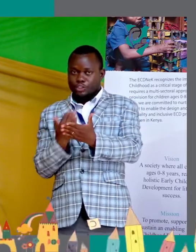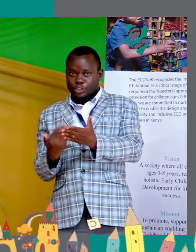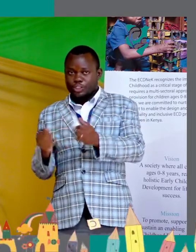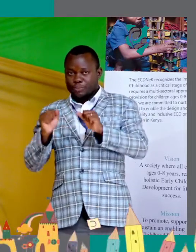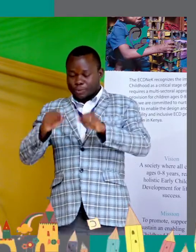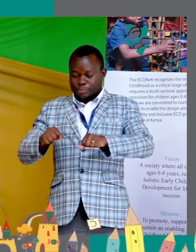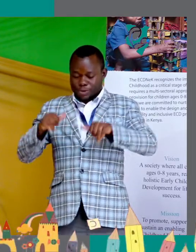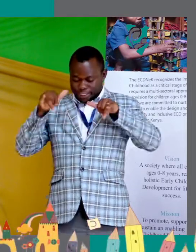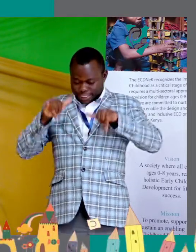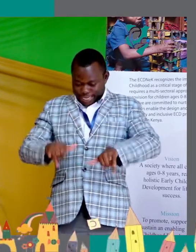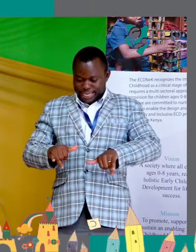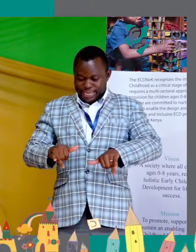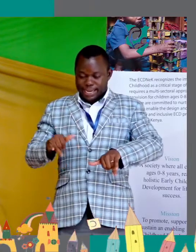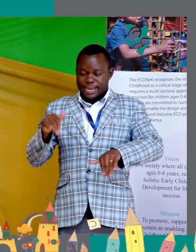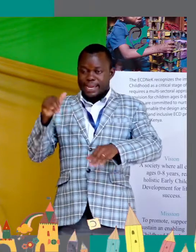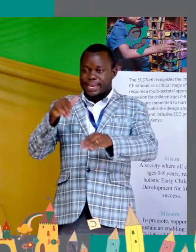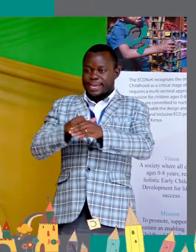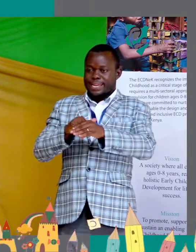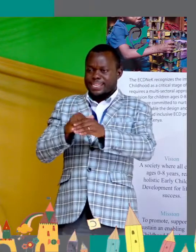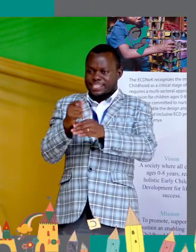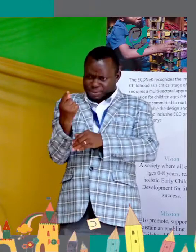environments, limited